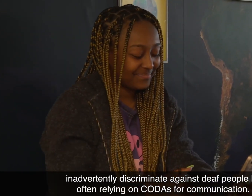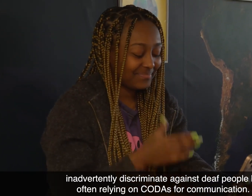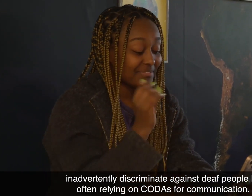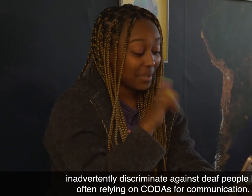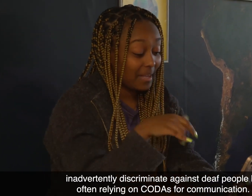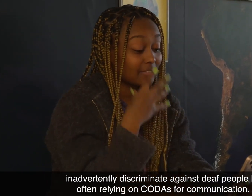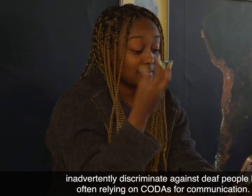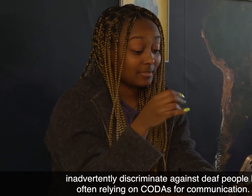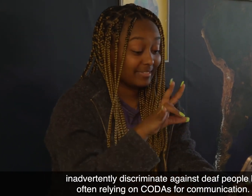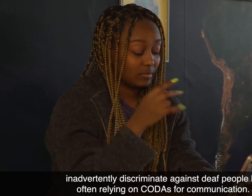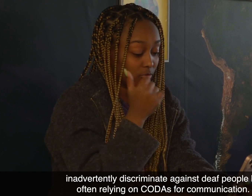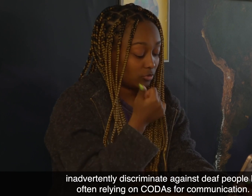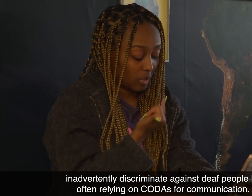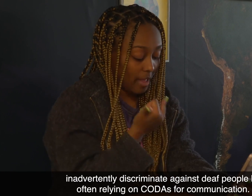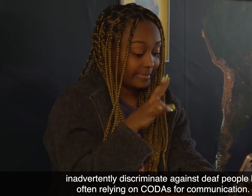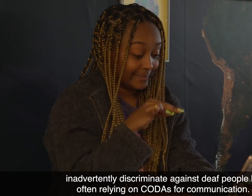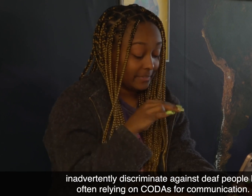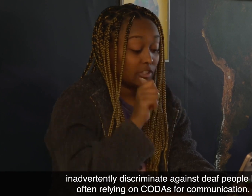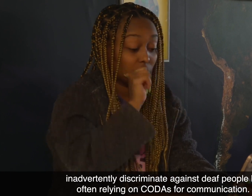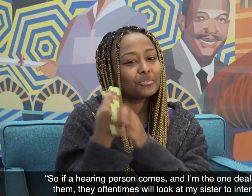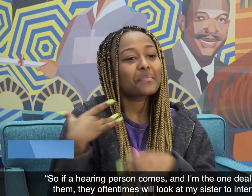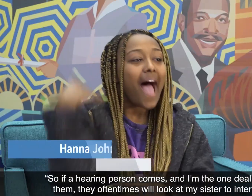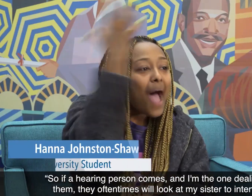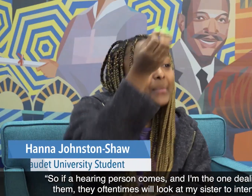by often relying on CODAs for communication.